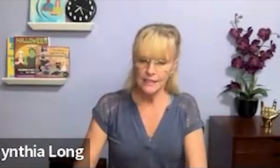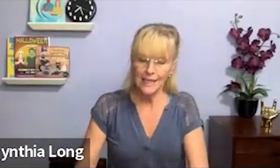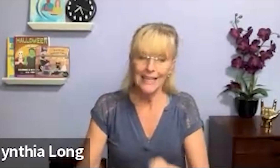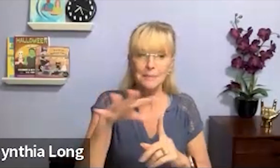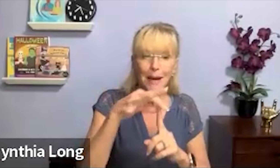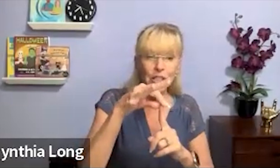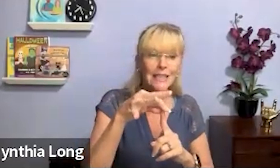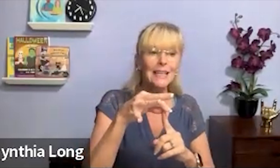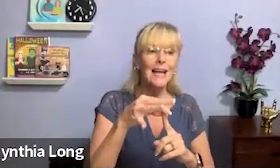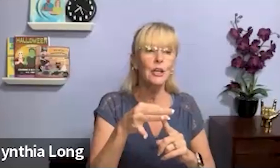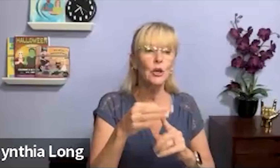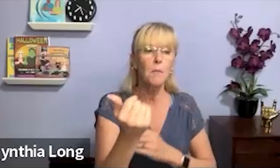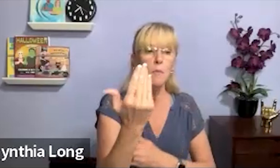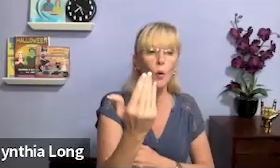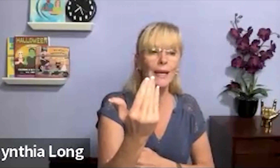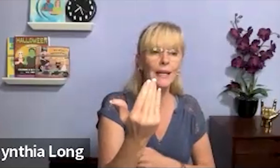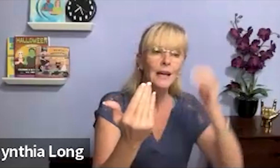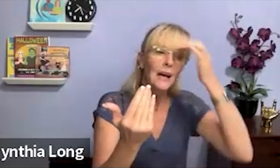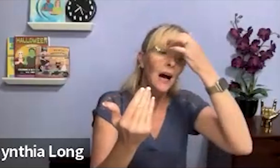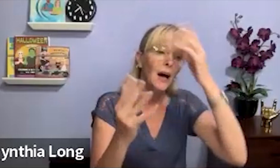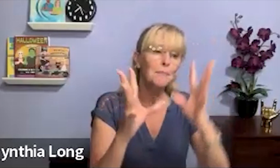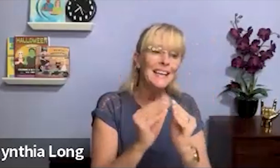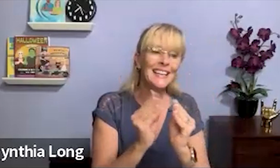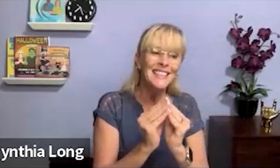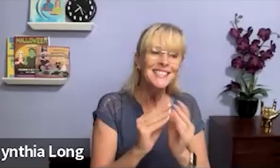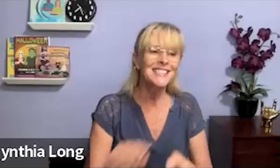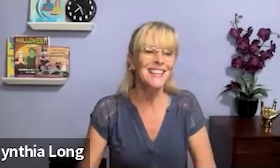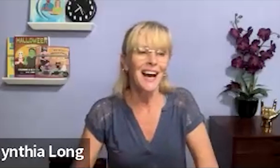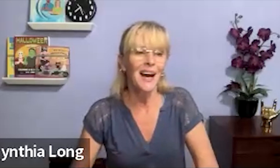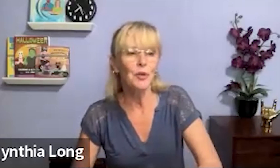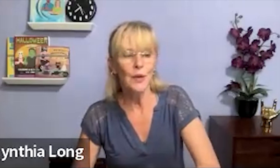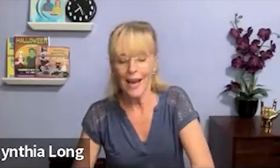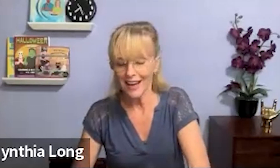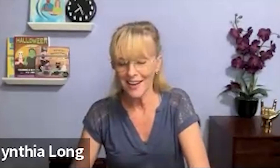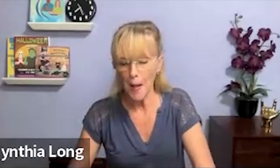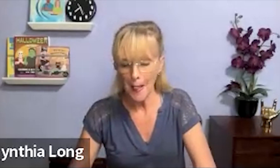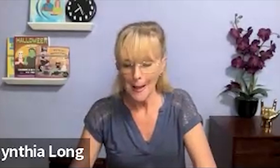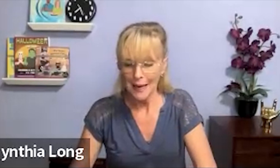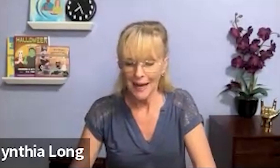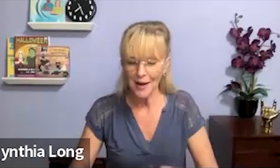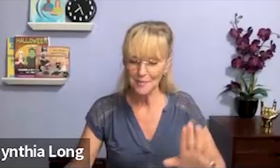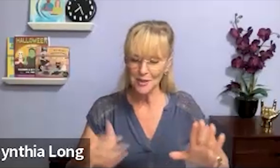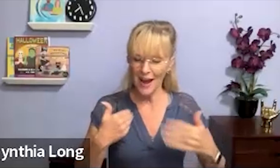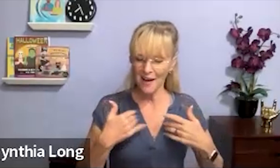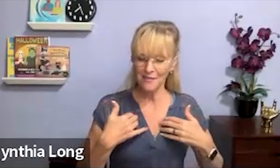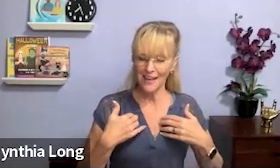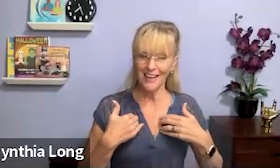is, especially like your morning meetings, you can, you have like